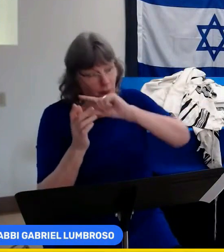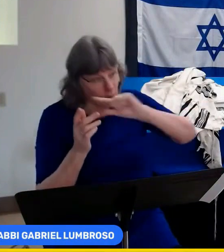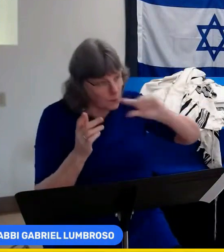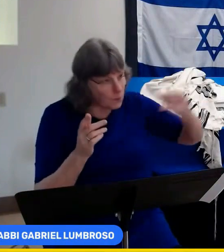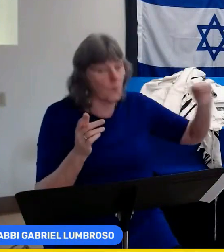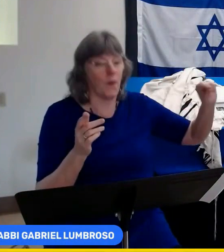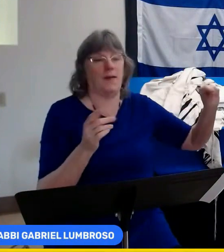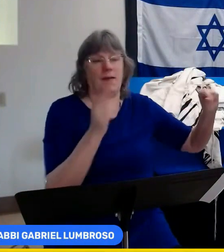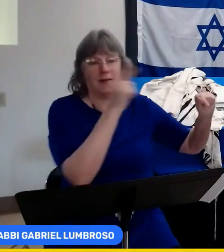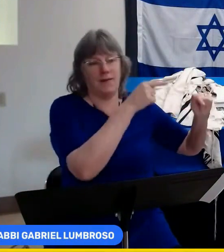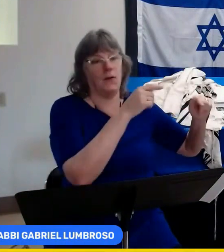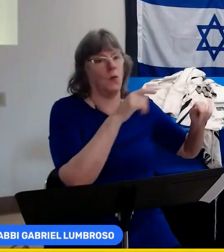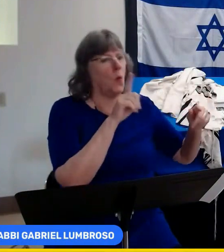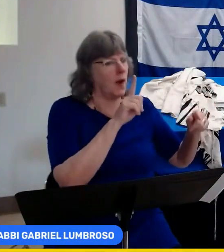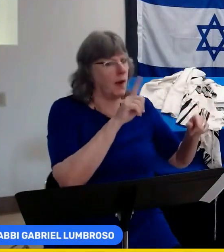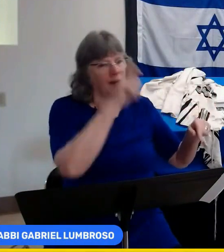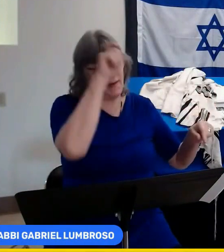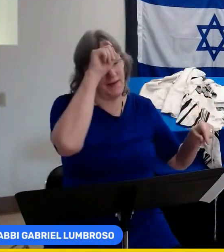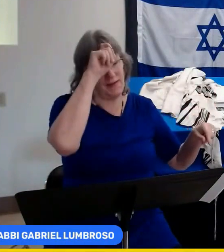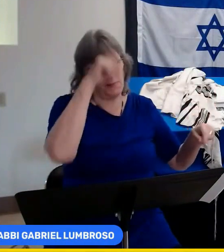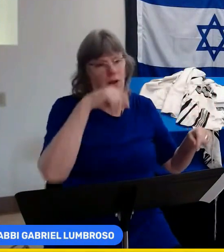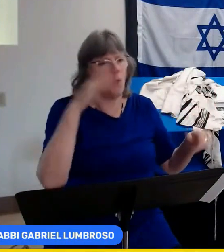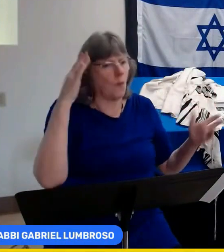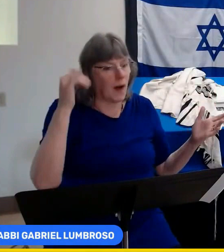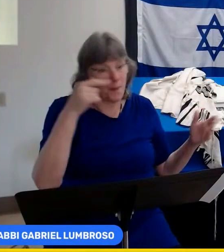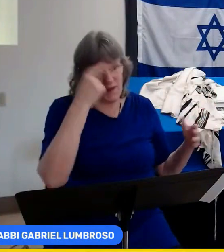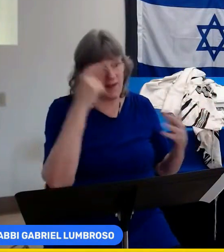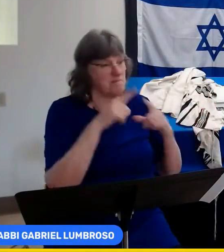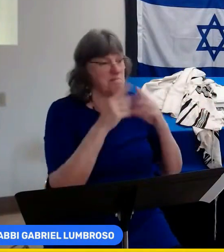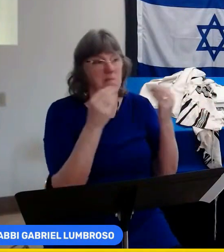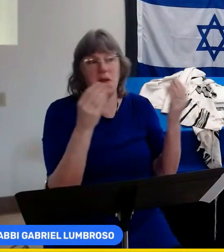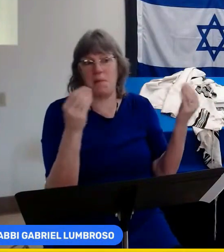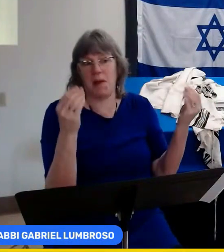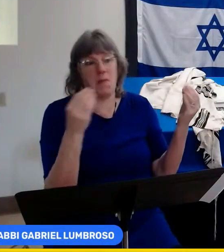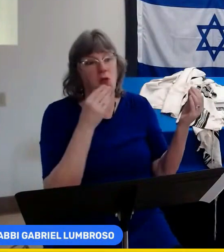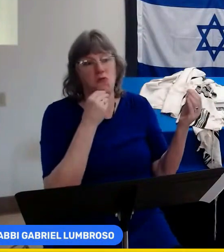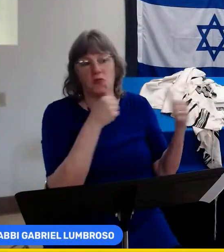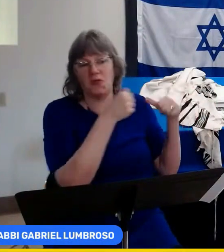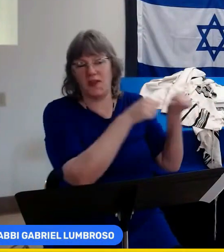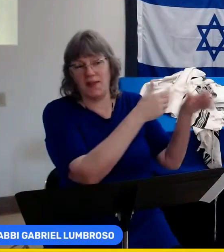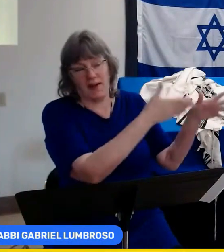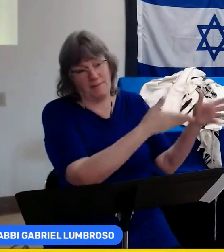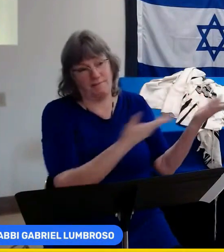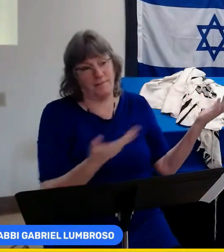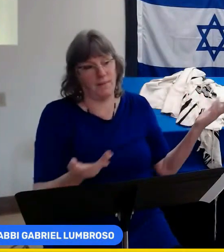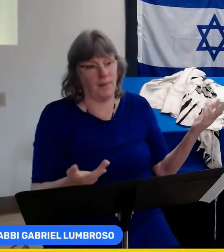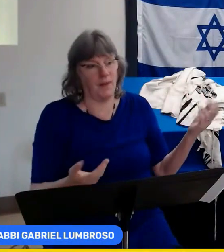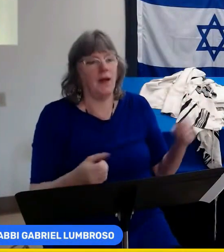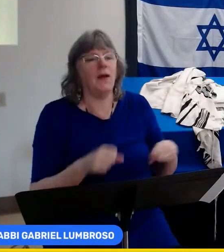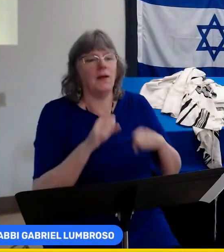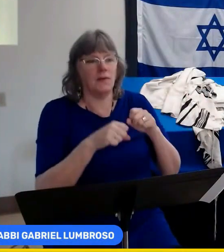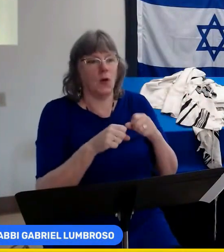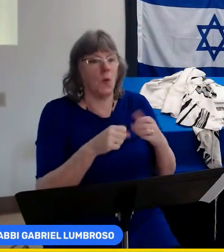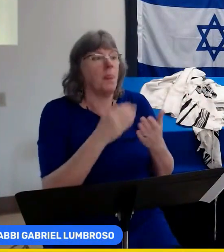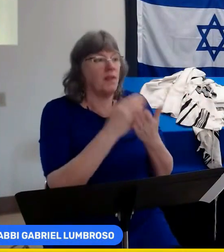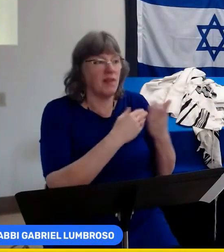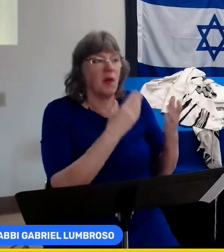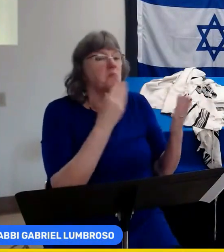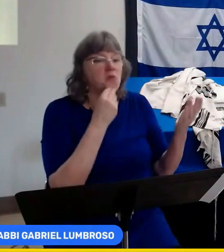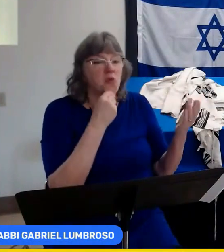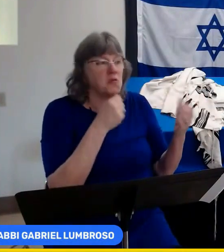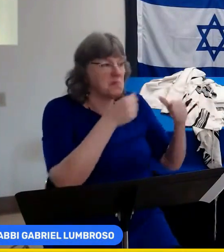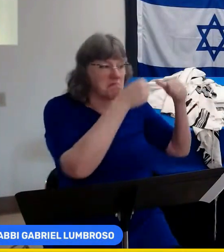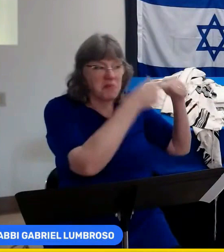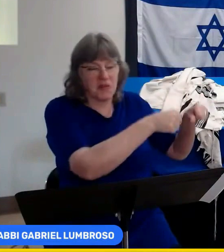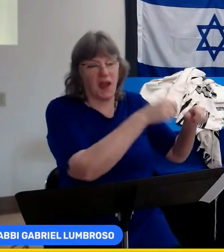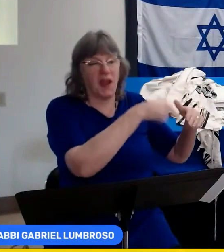the ruins. You can look for it in Google. So now people understand the lamb. Yeah, I'll take the lamb.